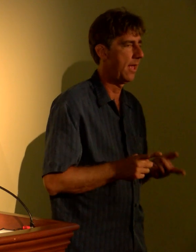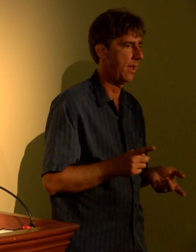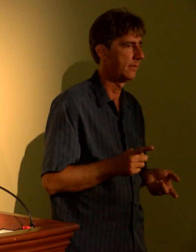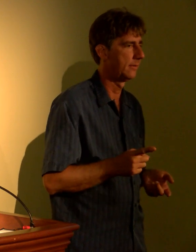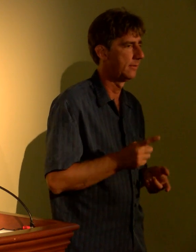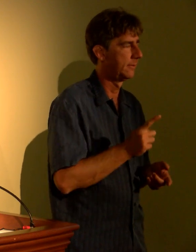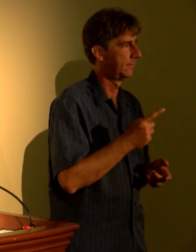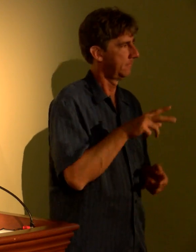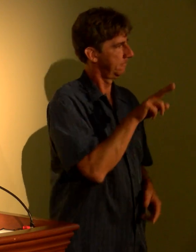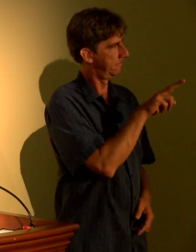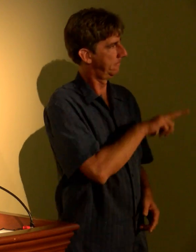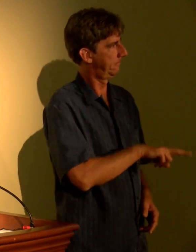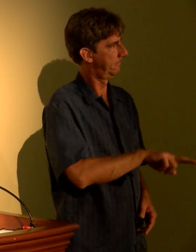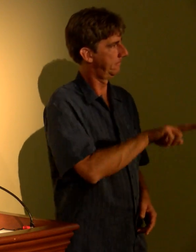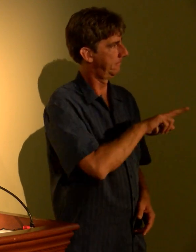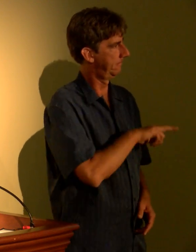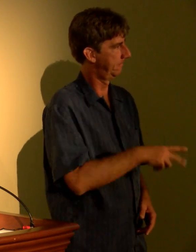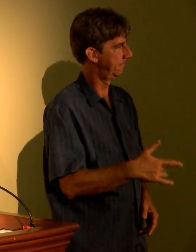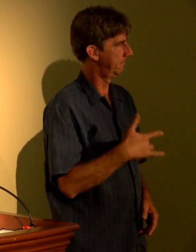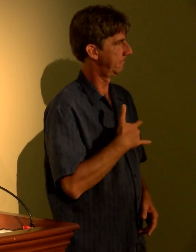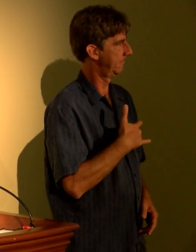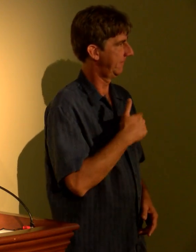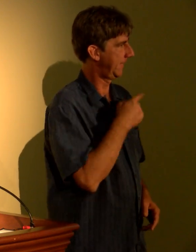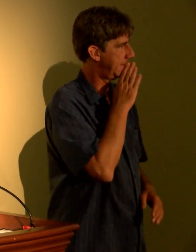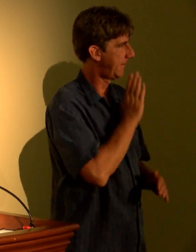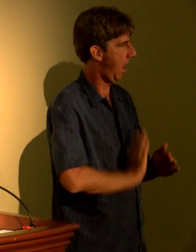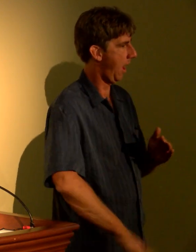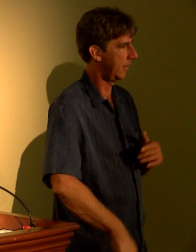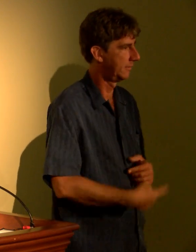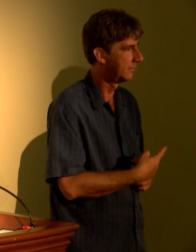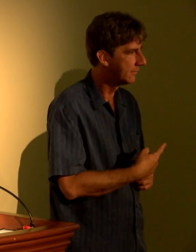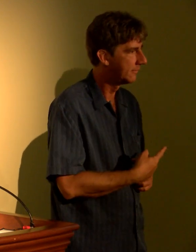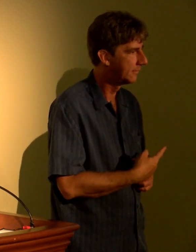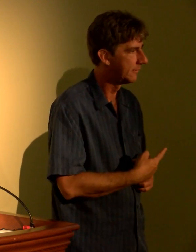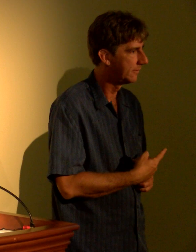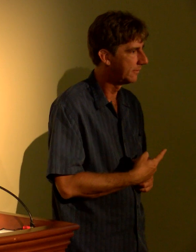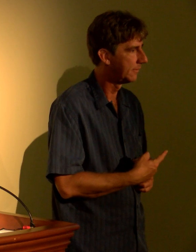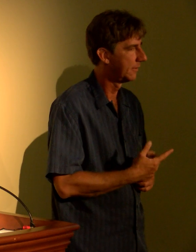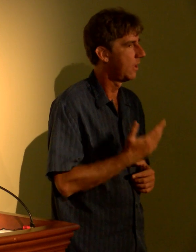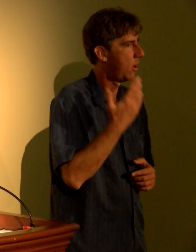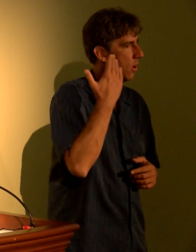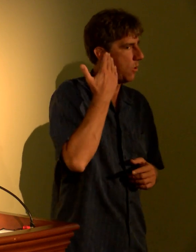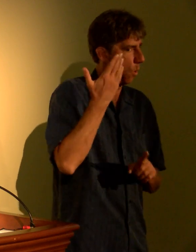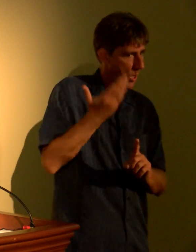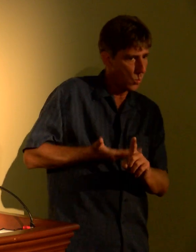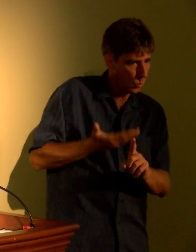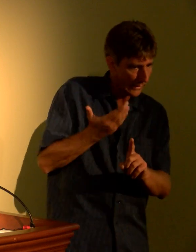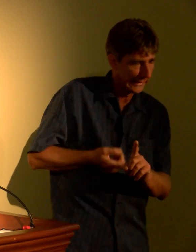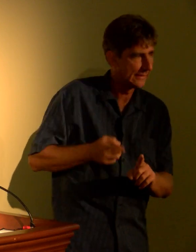of silence in these works that is quite profound, knowing what we do about Brewster